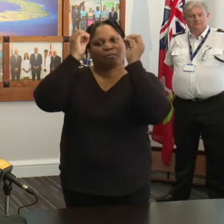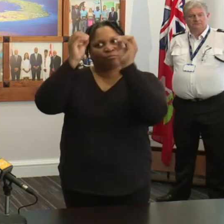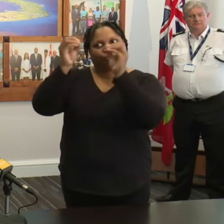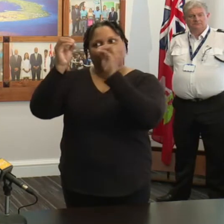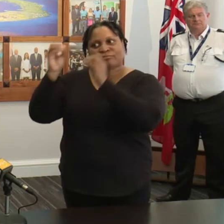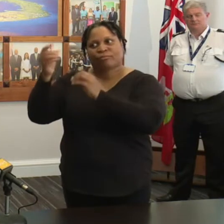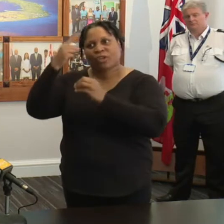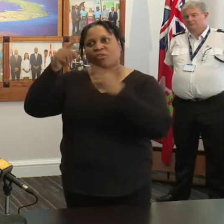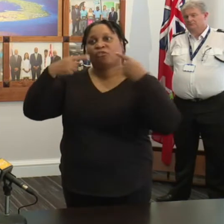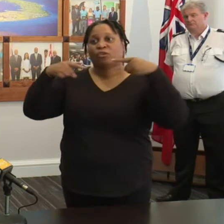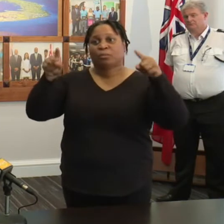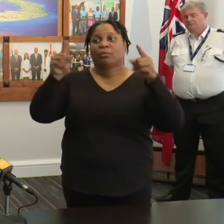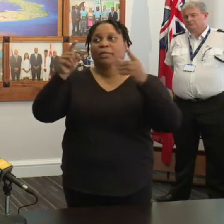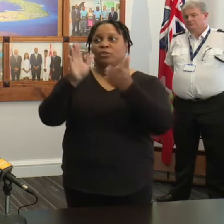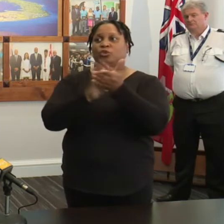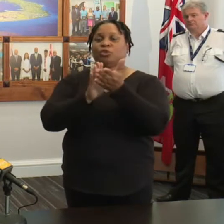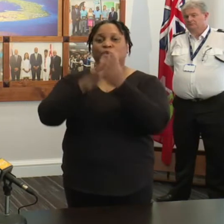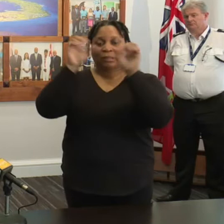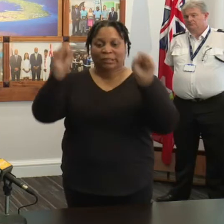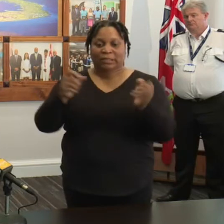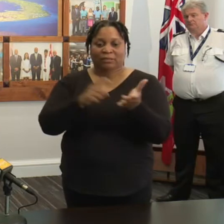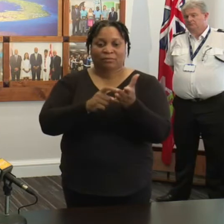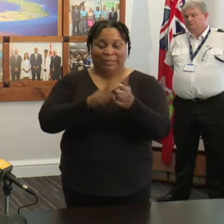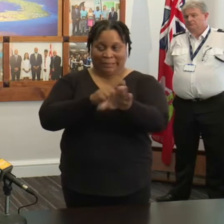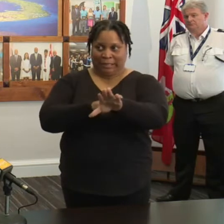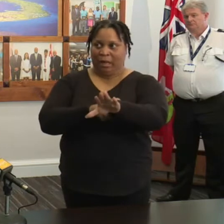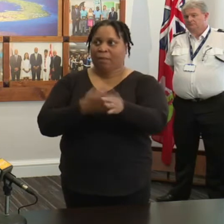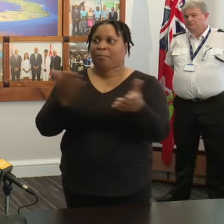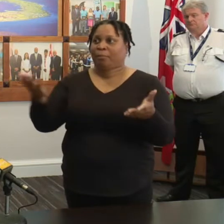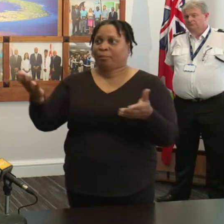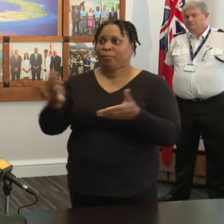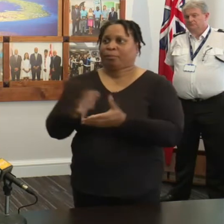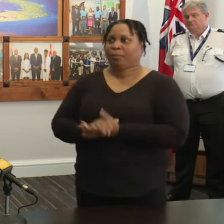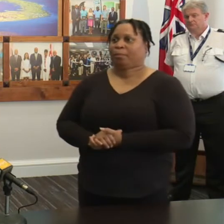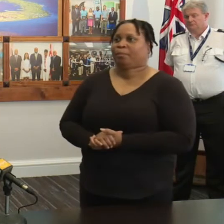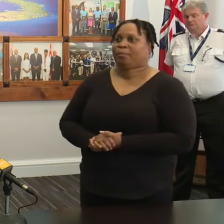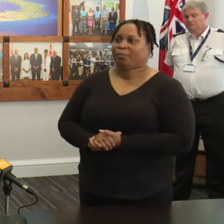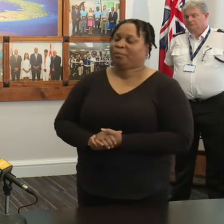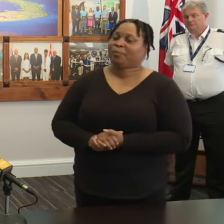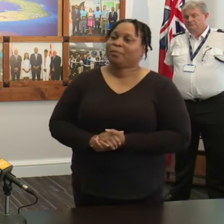school system during this time. My last question, is there any,